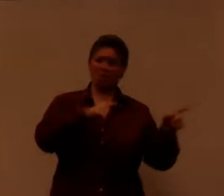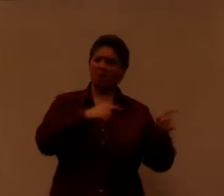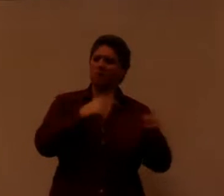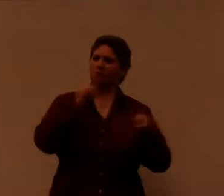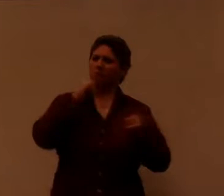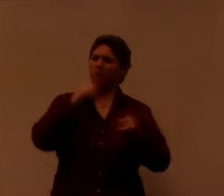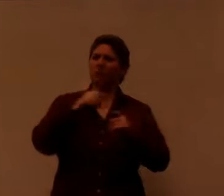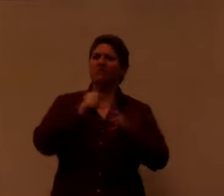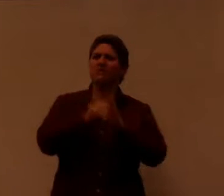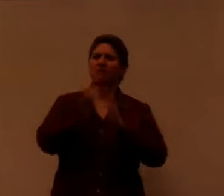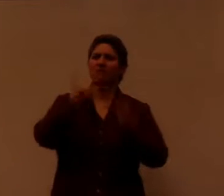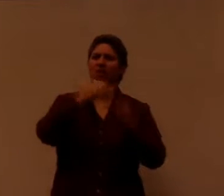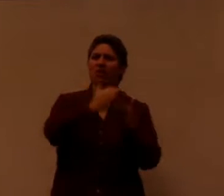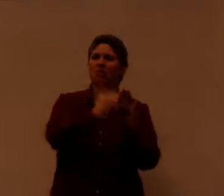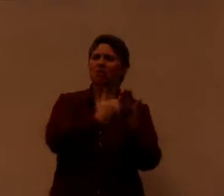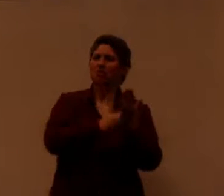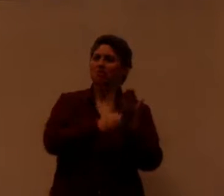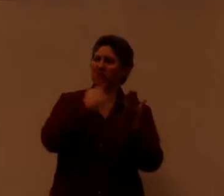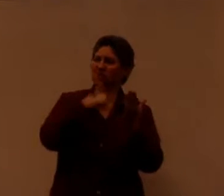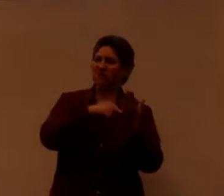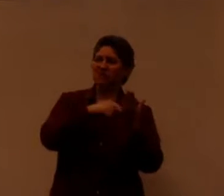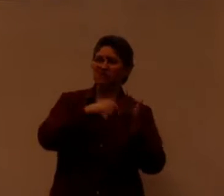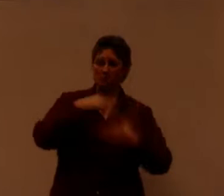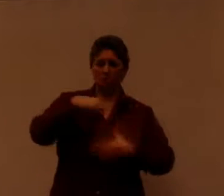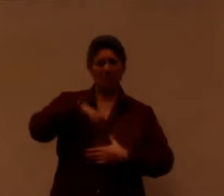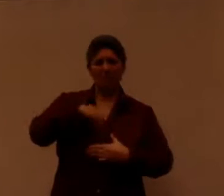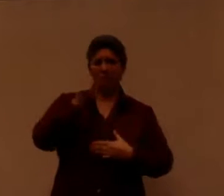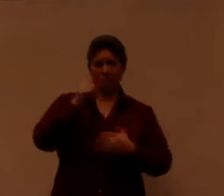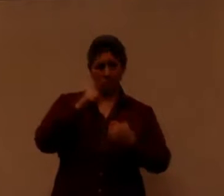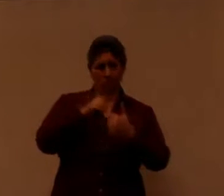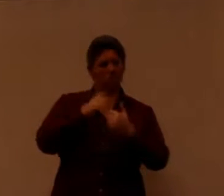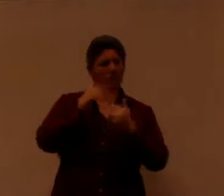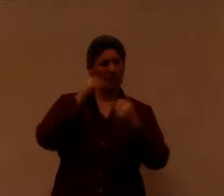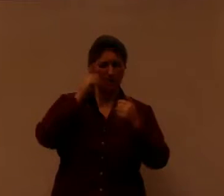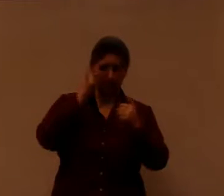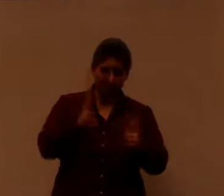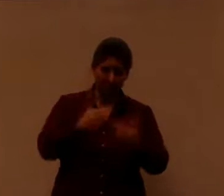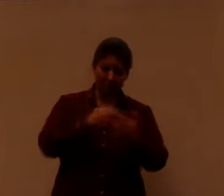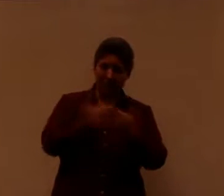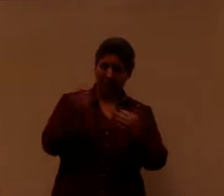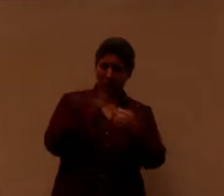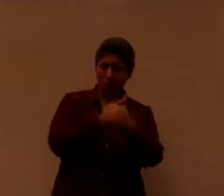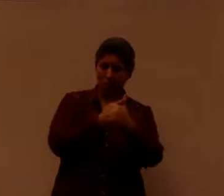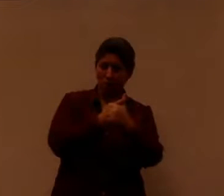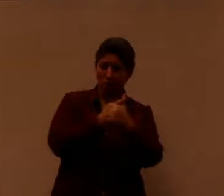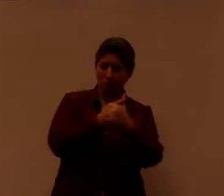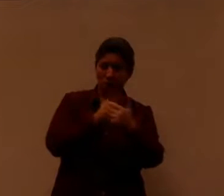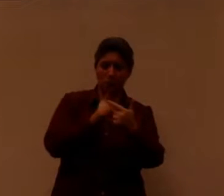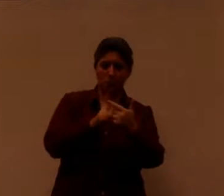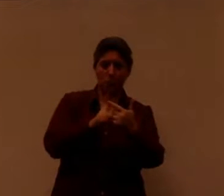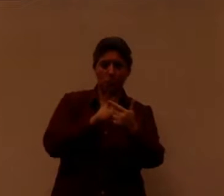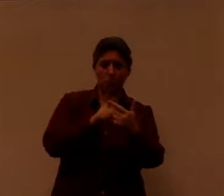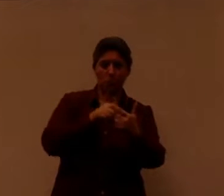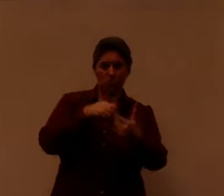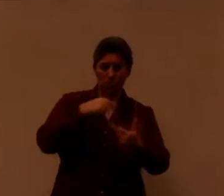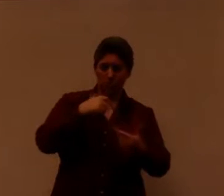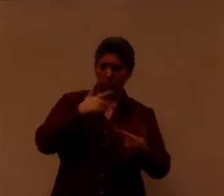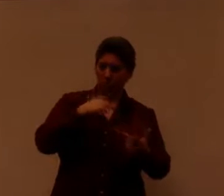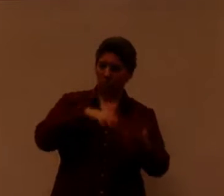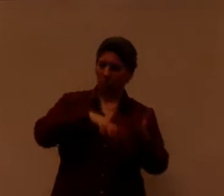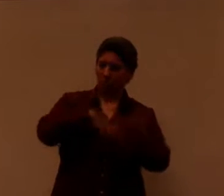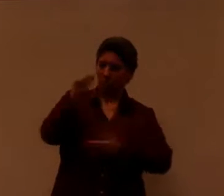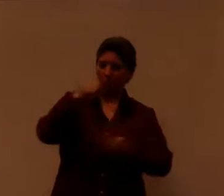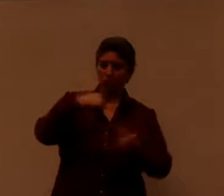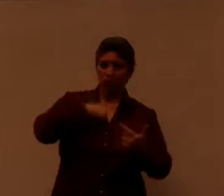we are still members of the sign language community. Again, go back to skills and criteria. And first of all, they have to have